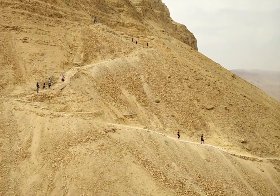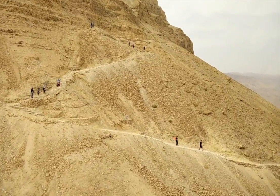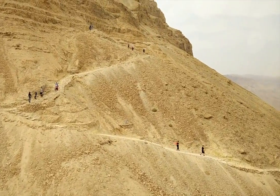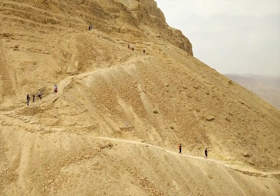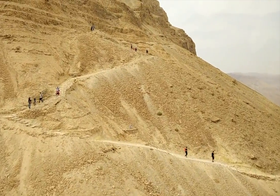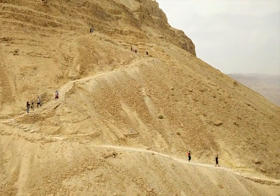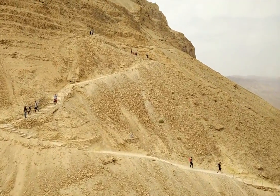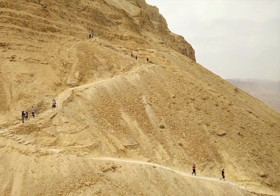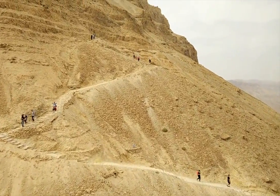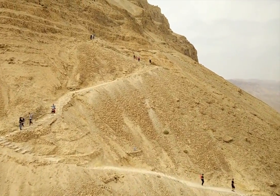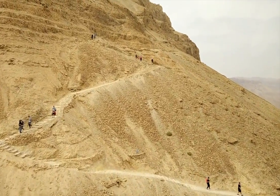the way to the top.